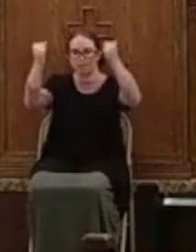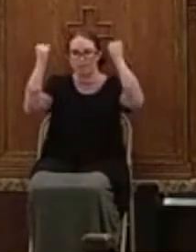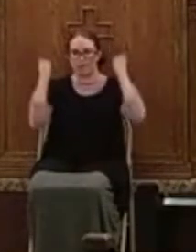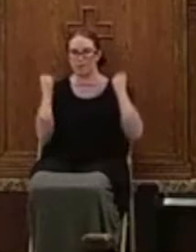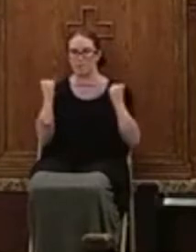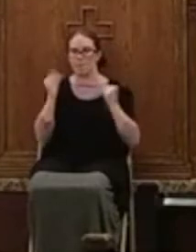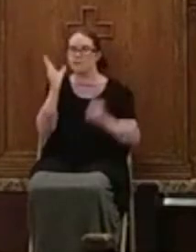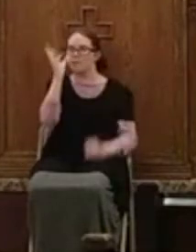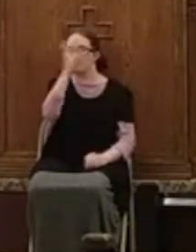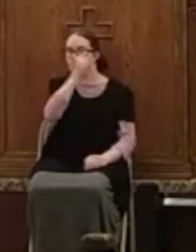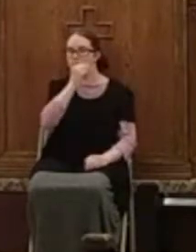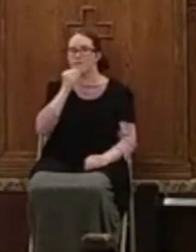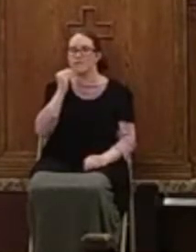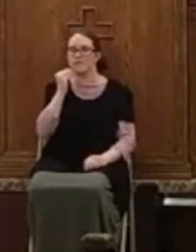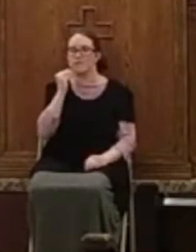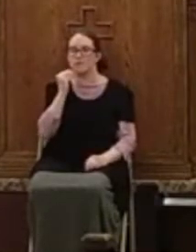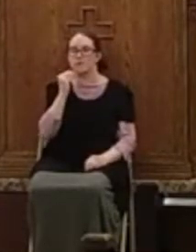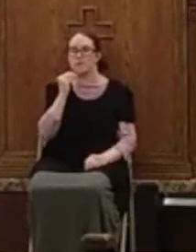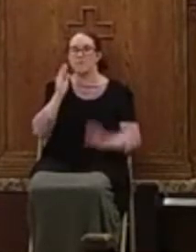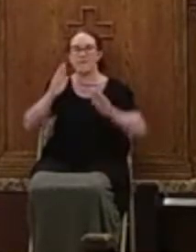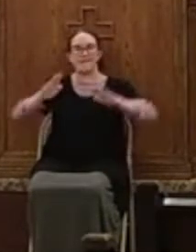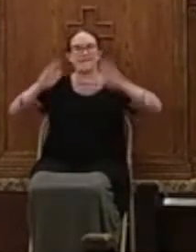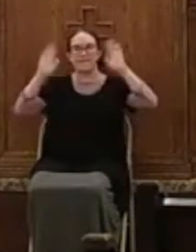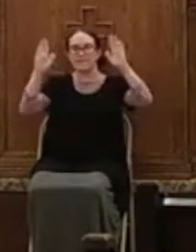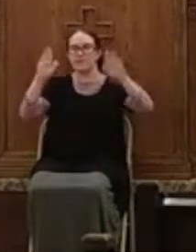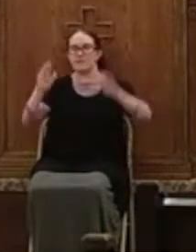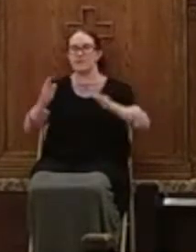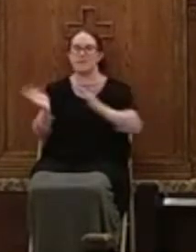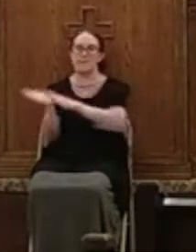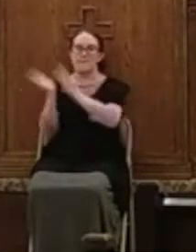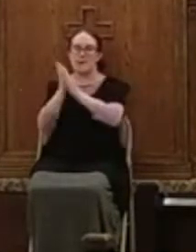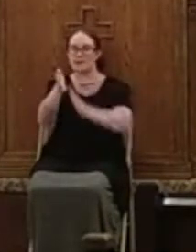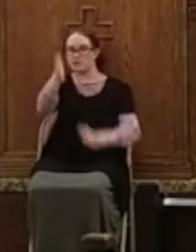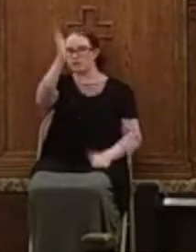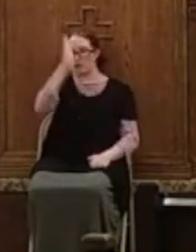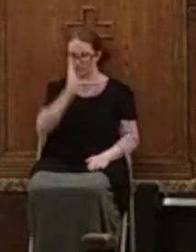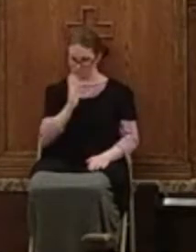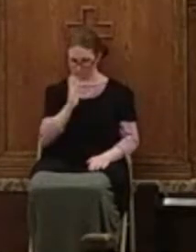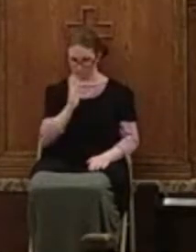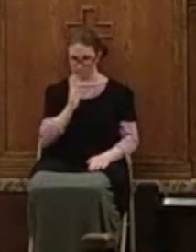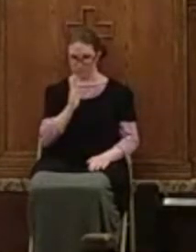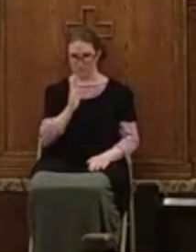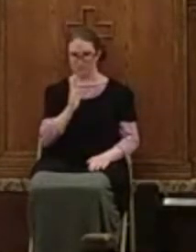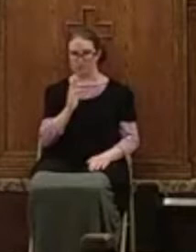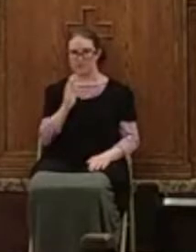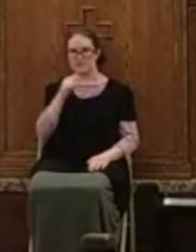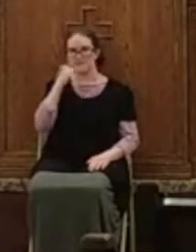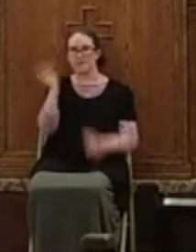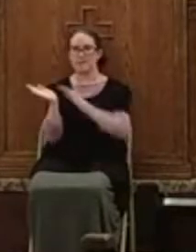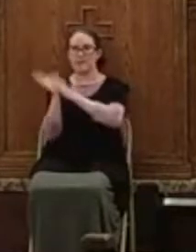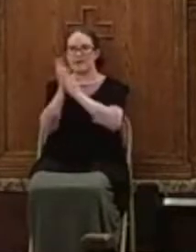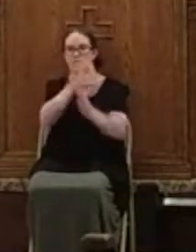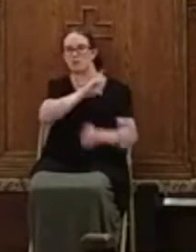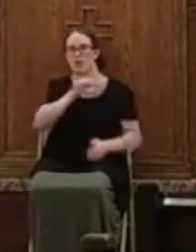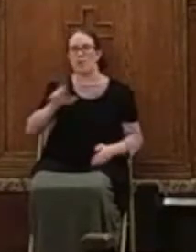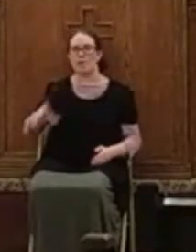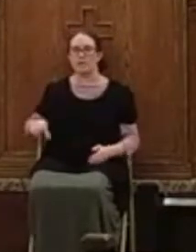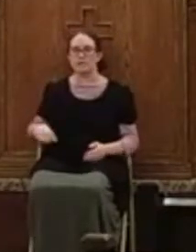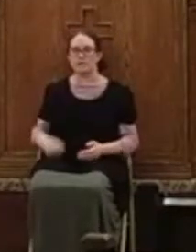so beautiful, so magnificent. Praise God. Somebody said, praise the Lord. Praise the